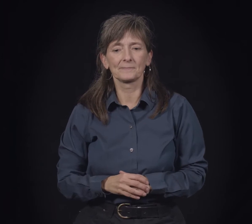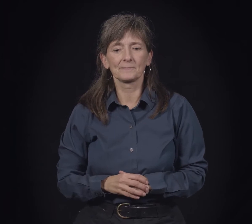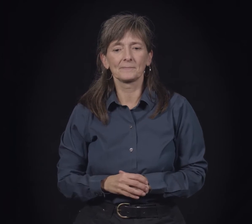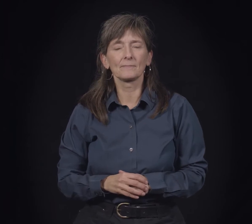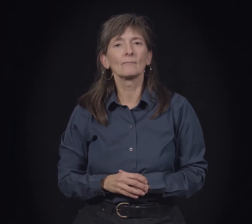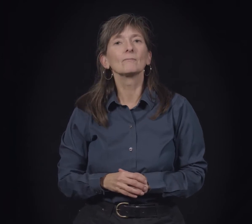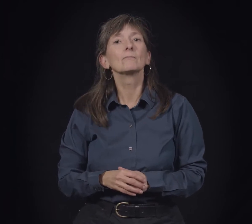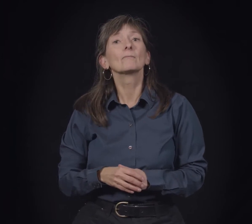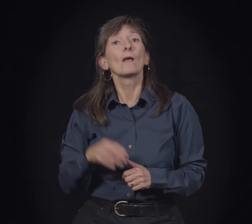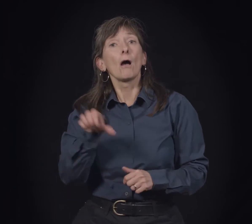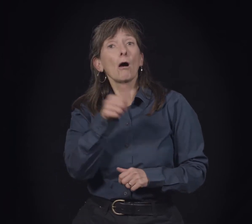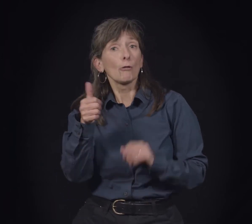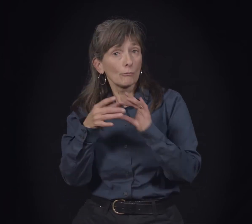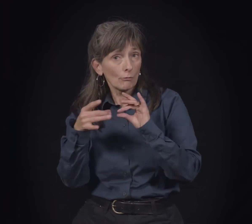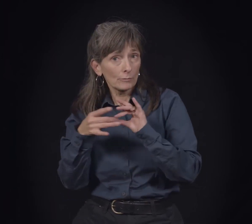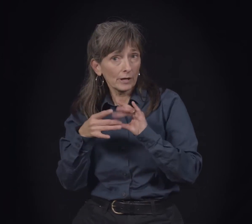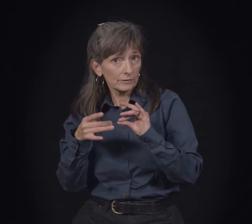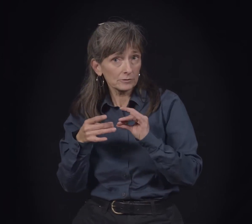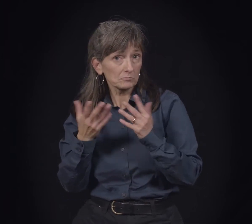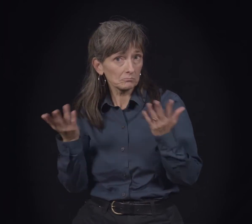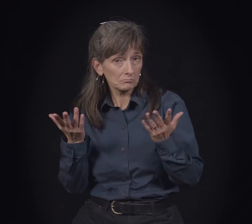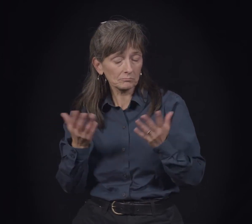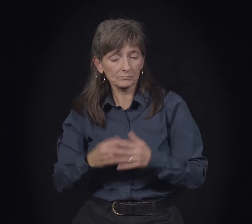Additional comments provided by participants include: